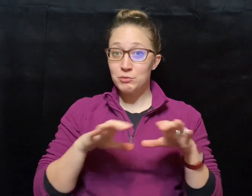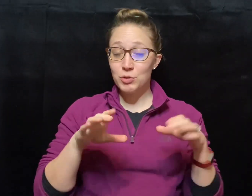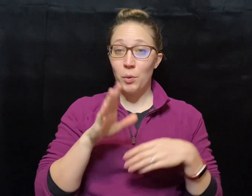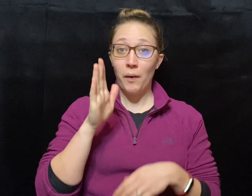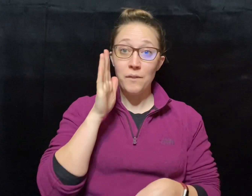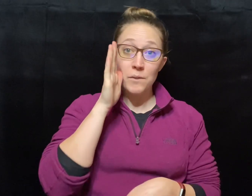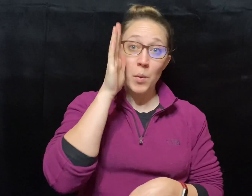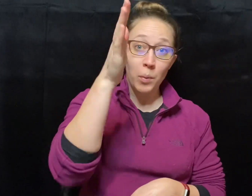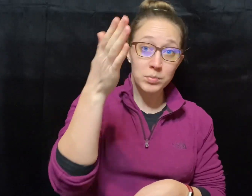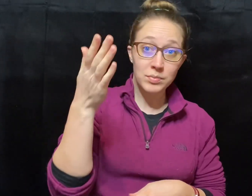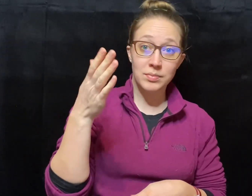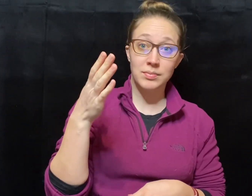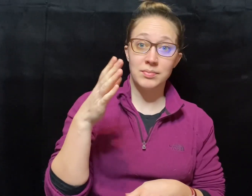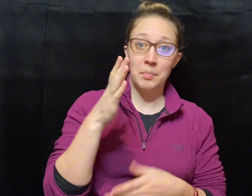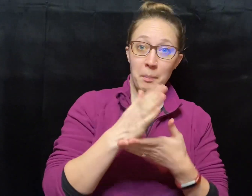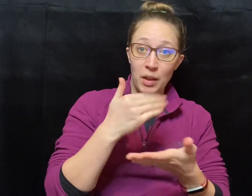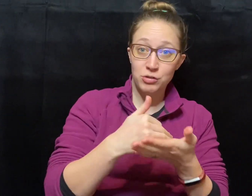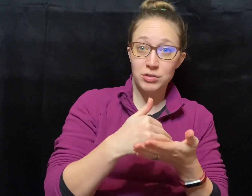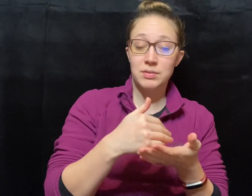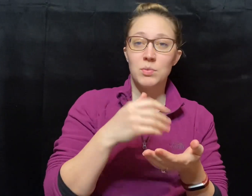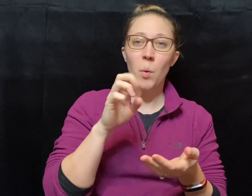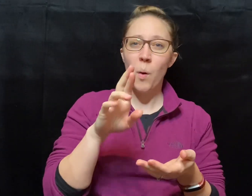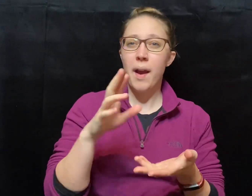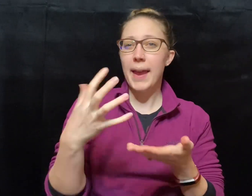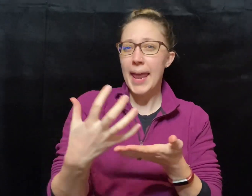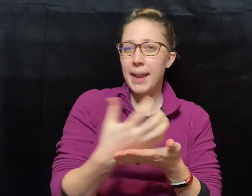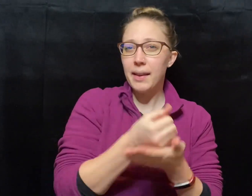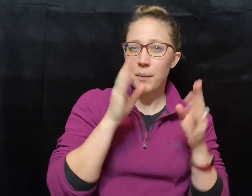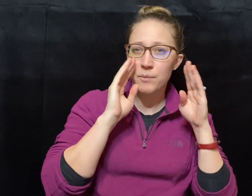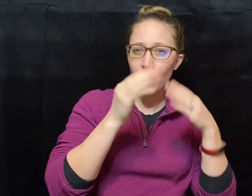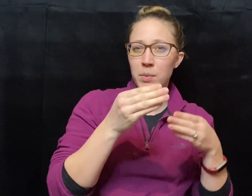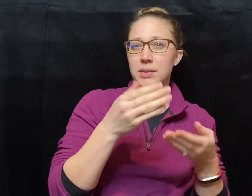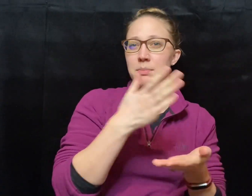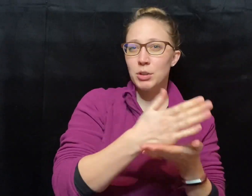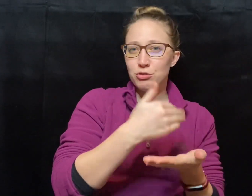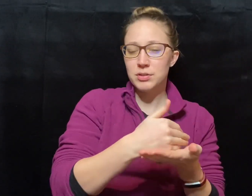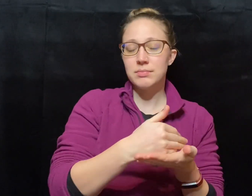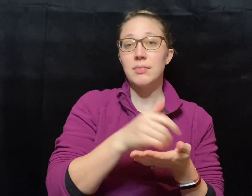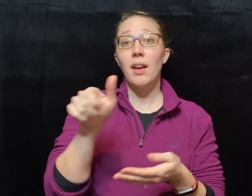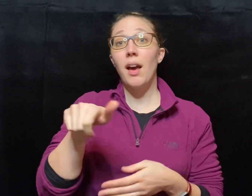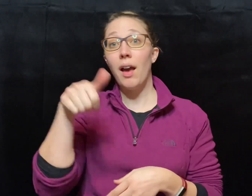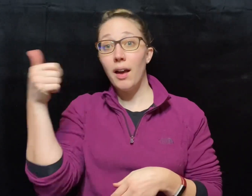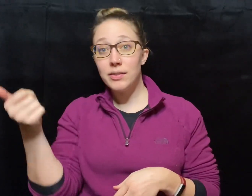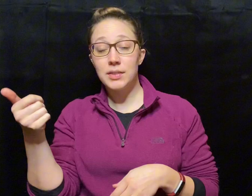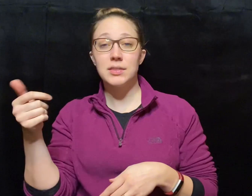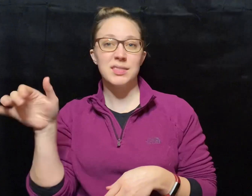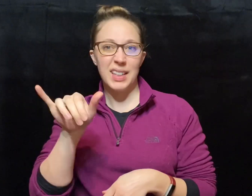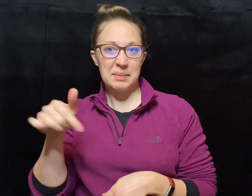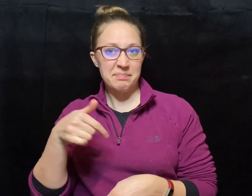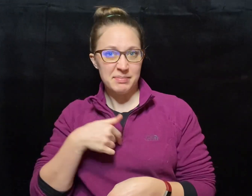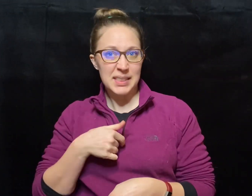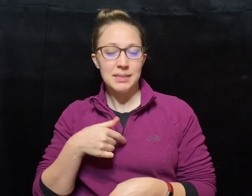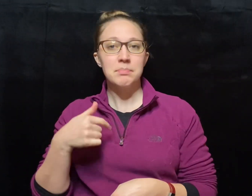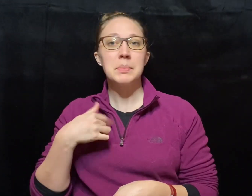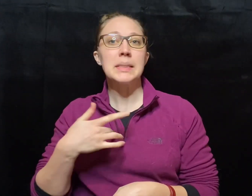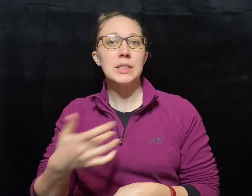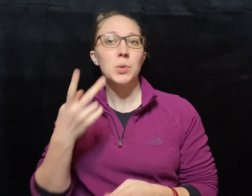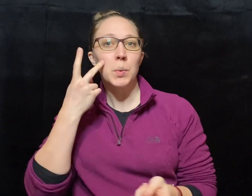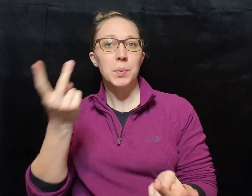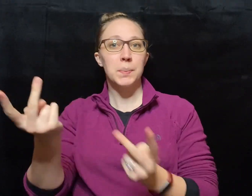do. Some people will do a future budget or income-driven budgeting, and others, for example,